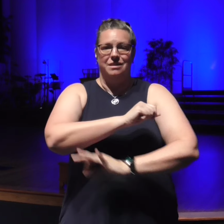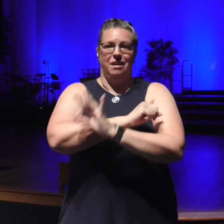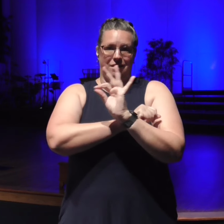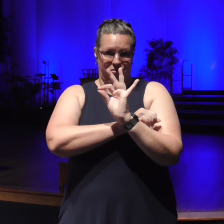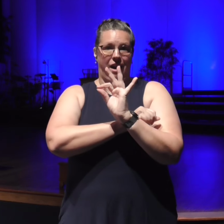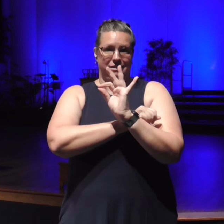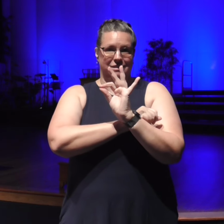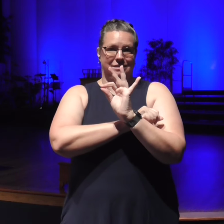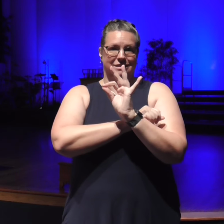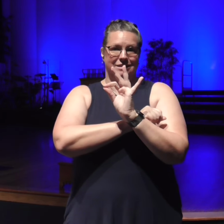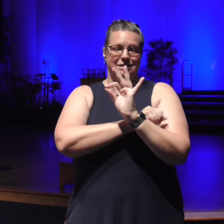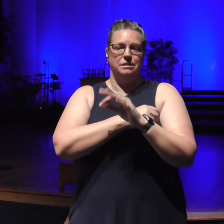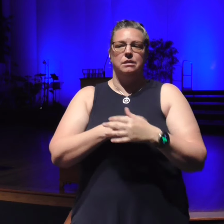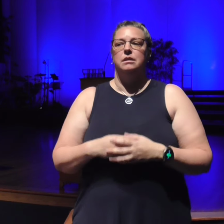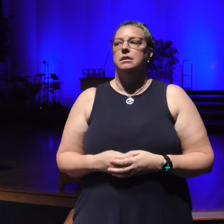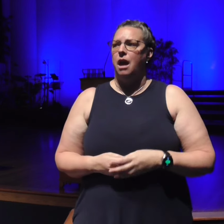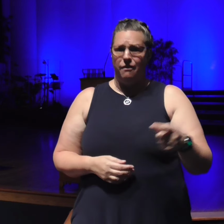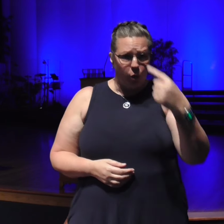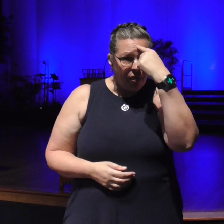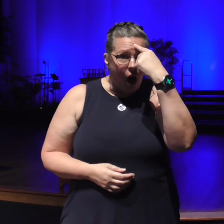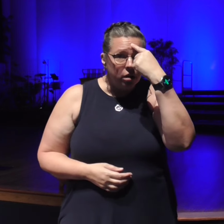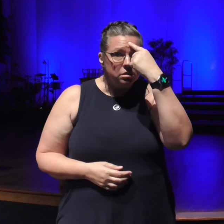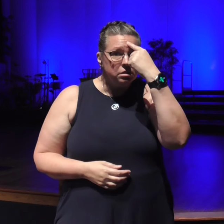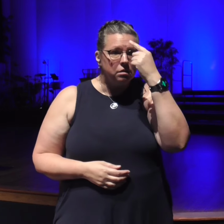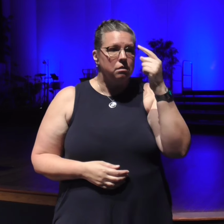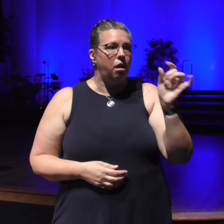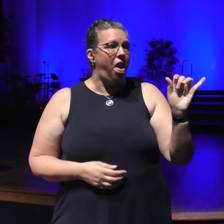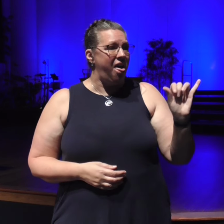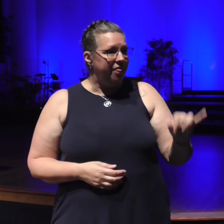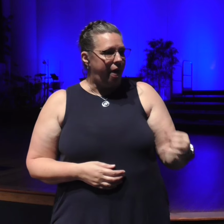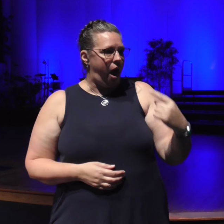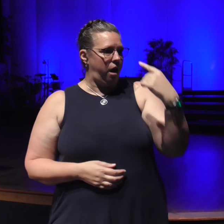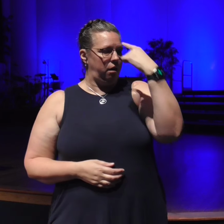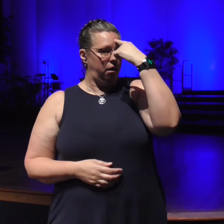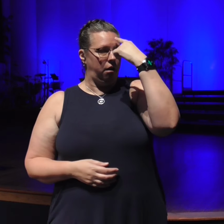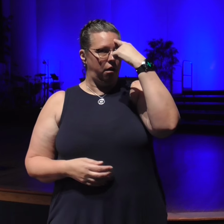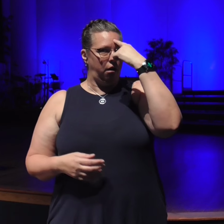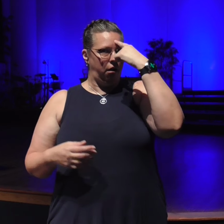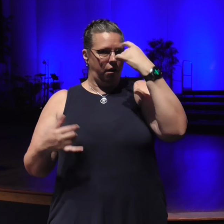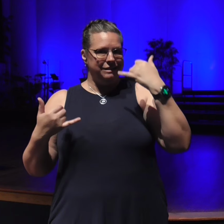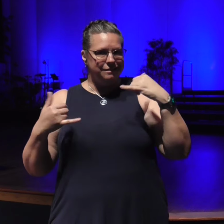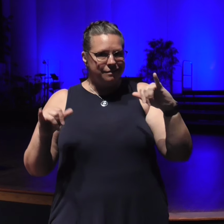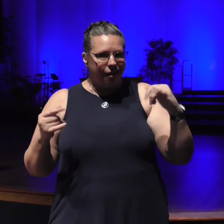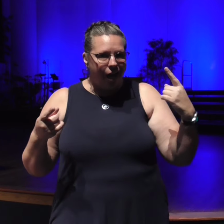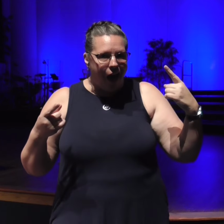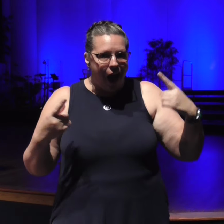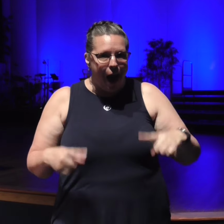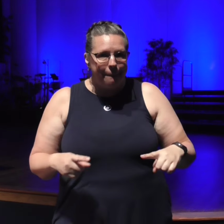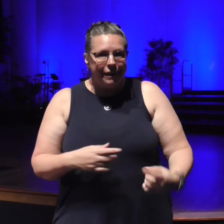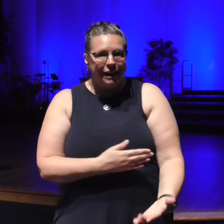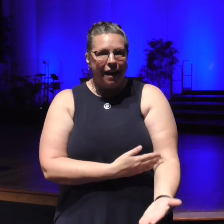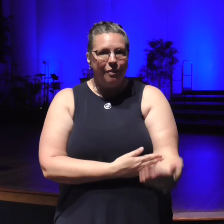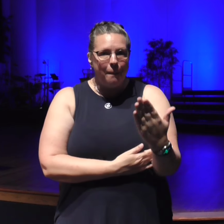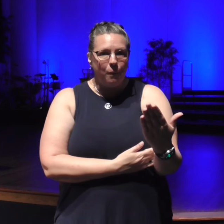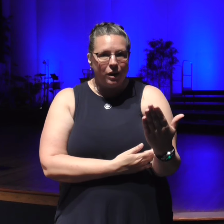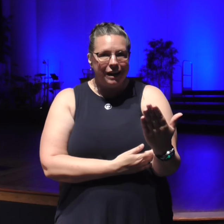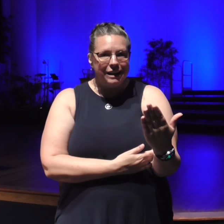to sleep, that loom, that patterning of your life is still going on, and when you get up in the morning,